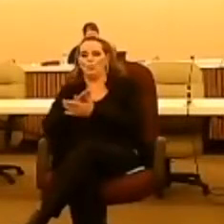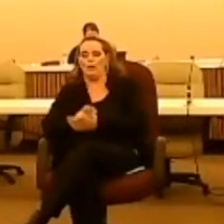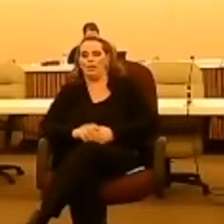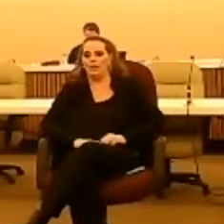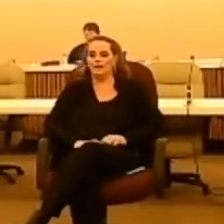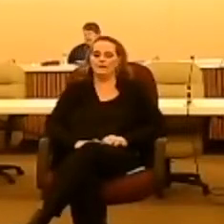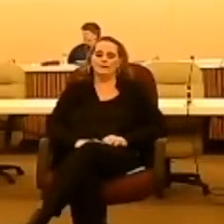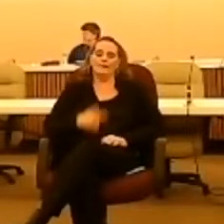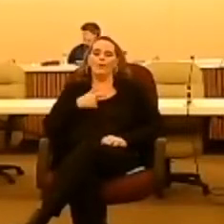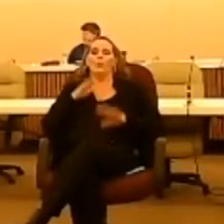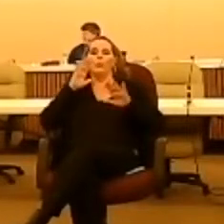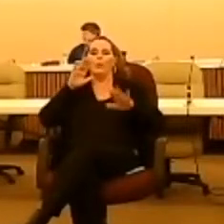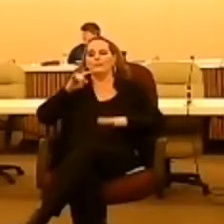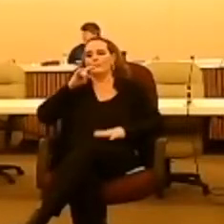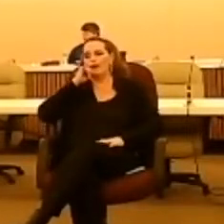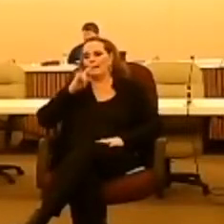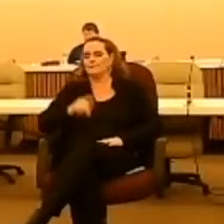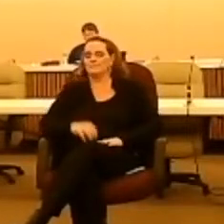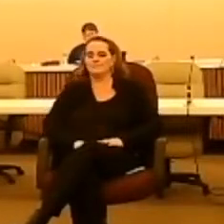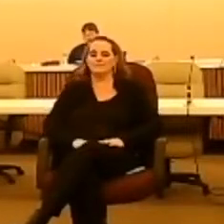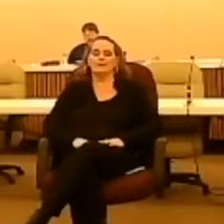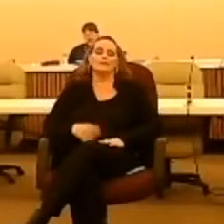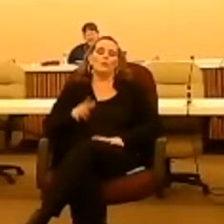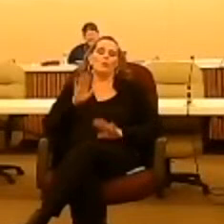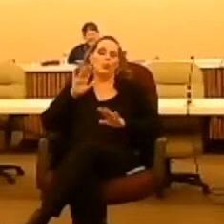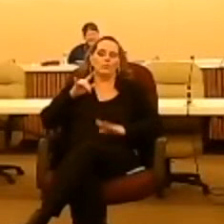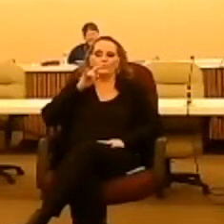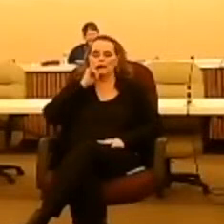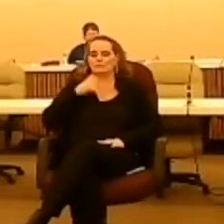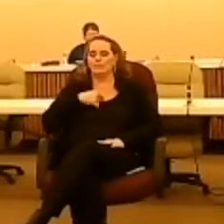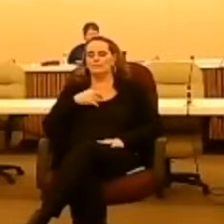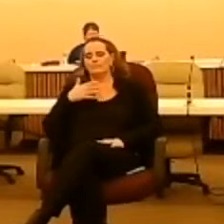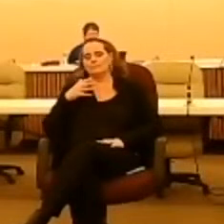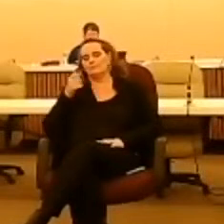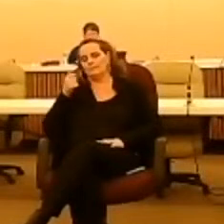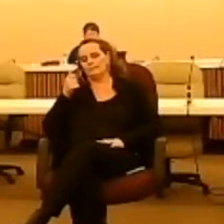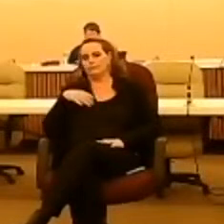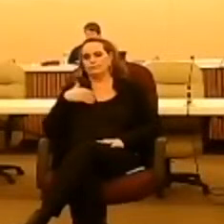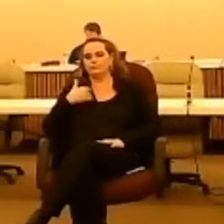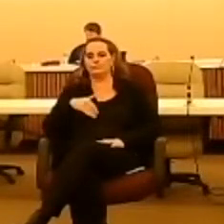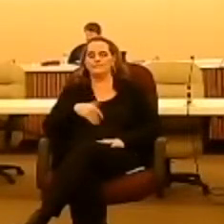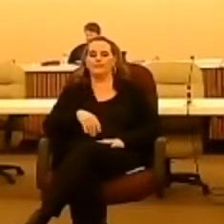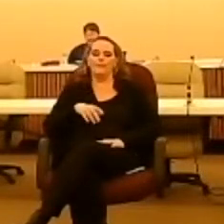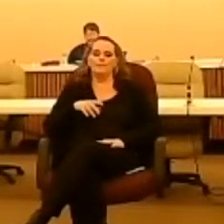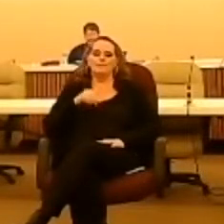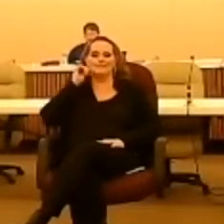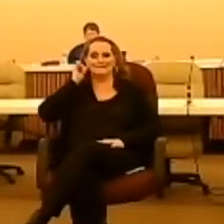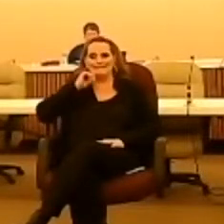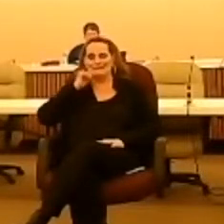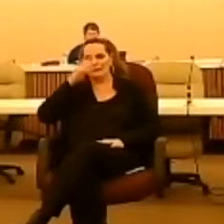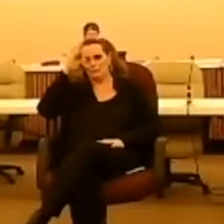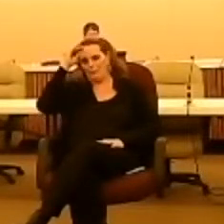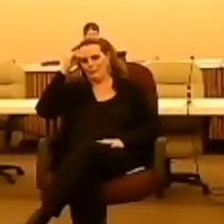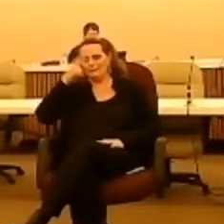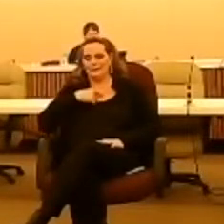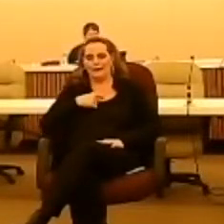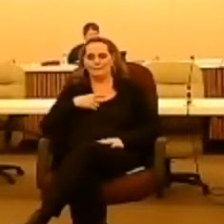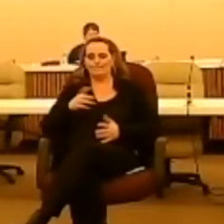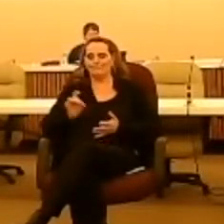Wonderful Mine are gonna kids. walk. That's right. They're wonderful kids, but boy, as teenage boys, I'm happy to get them out of the